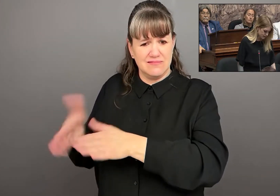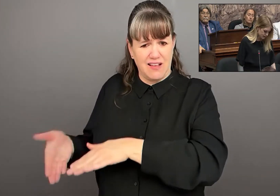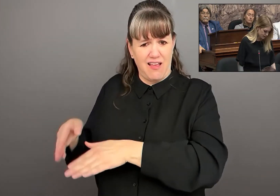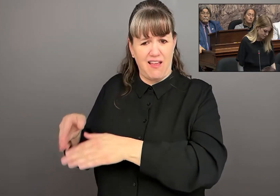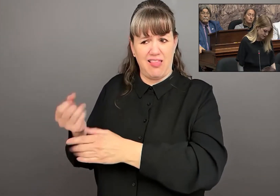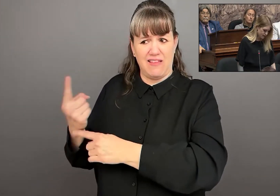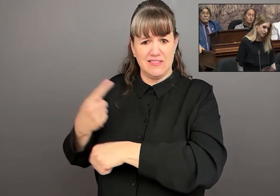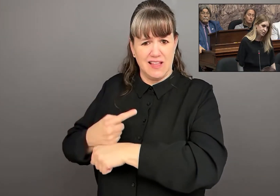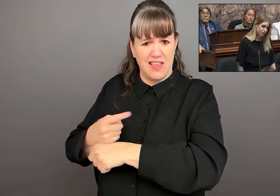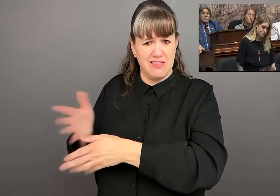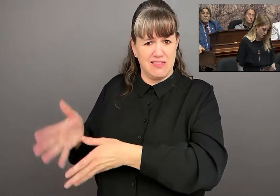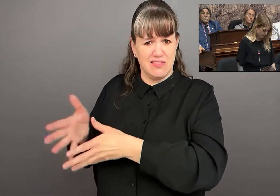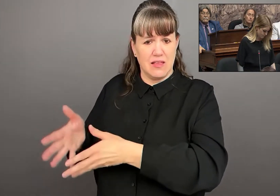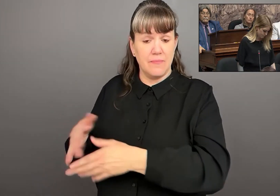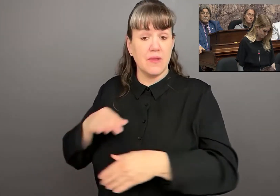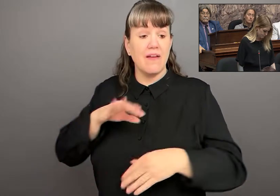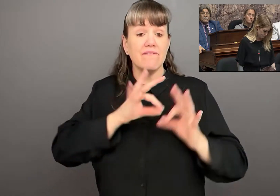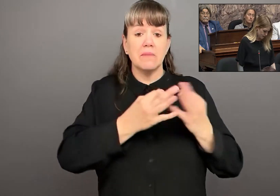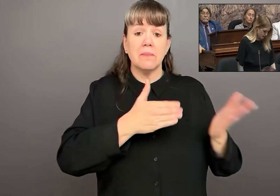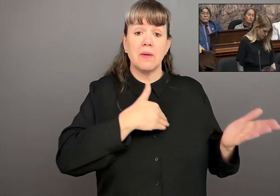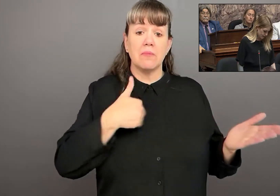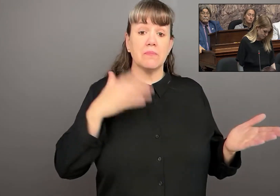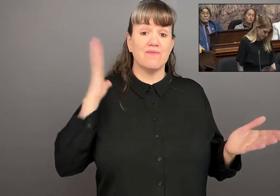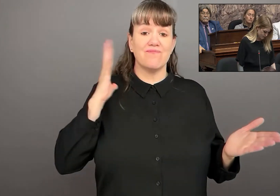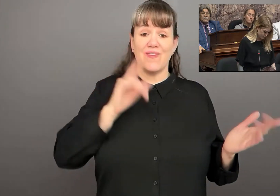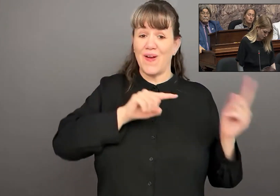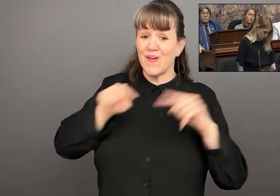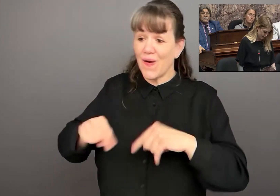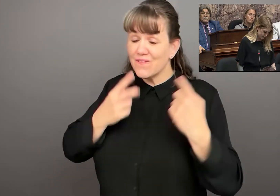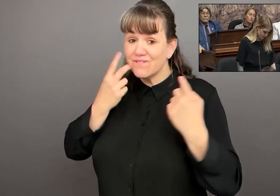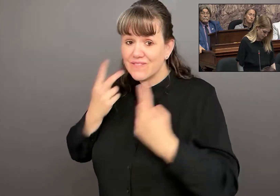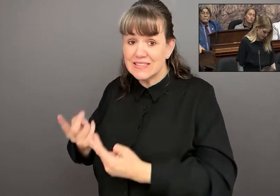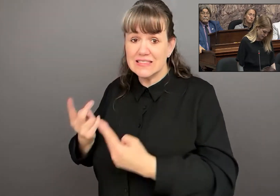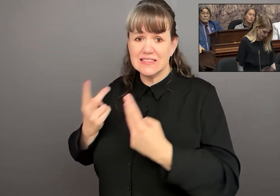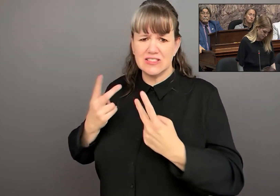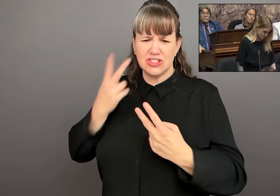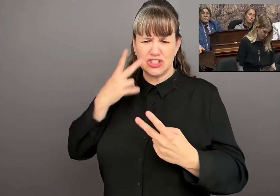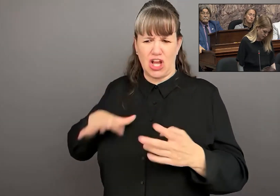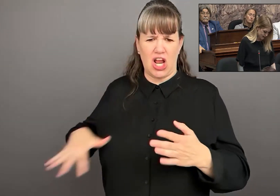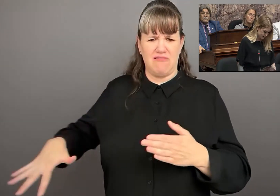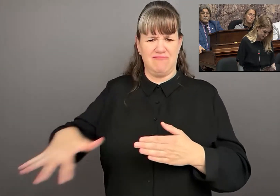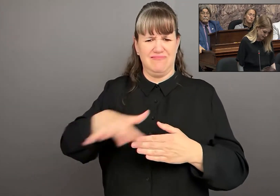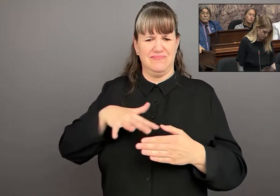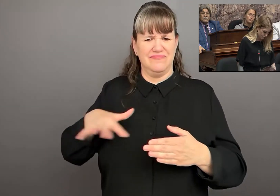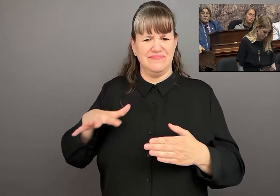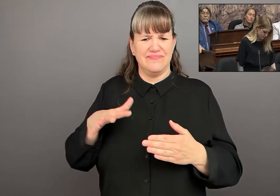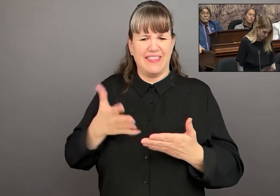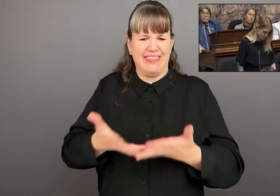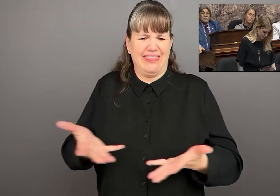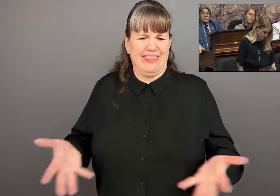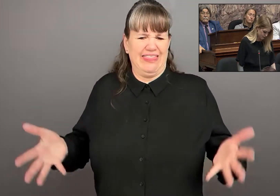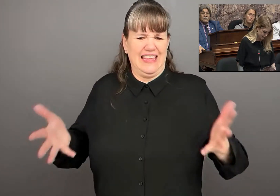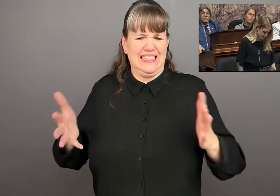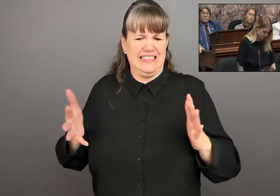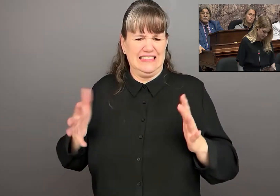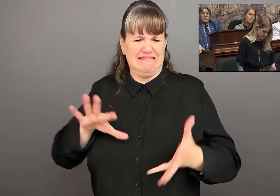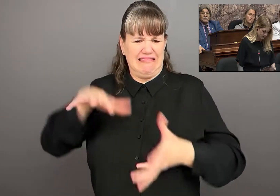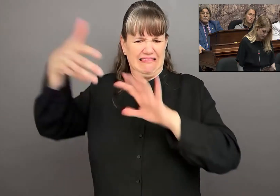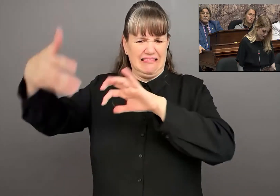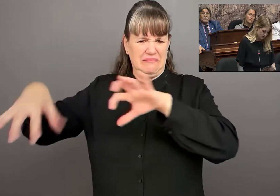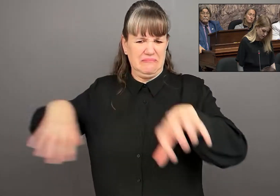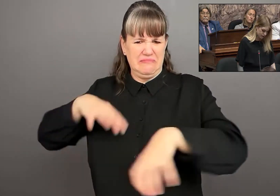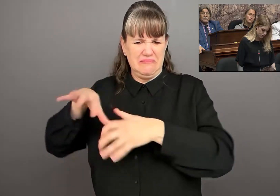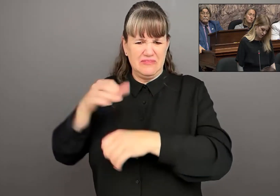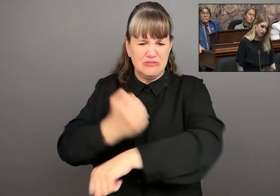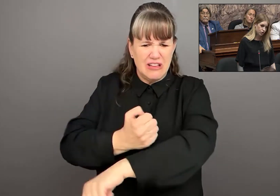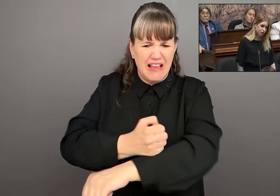blame rests at the feet of this Premier. The late Premier John Horgan did the right thing. He created a standalone Ministry of Mental Health and Addictions.